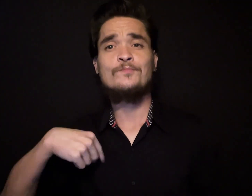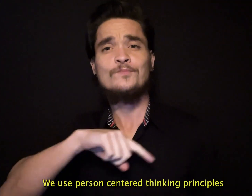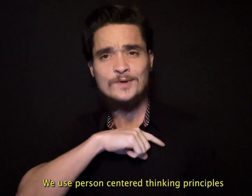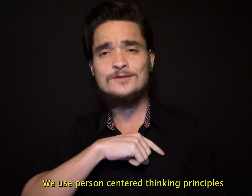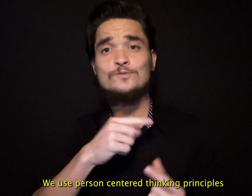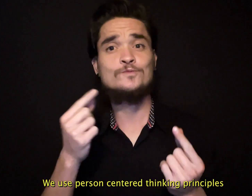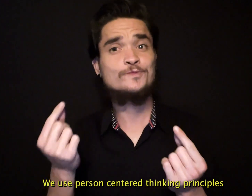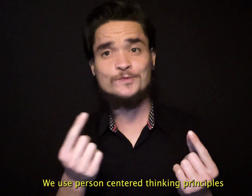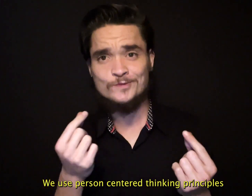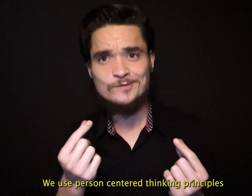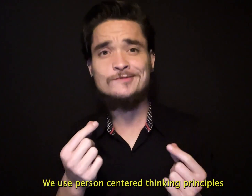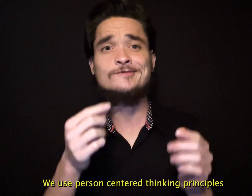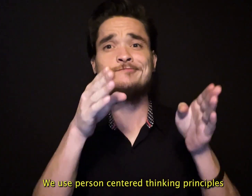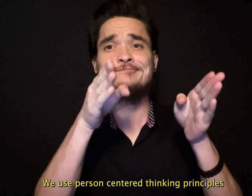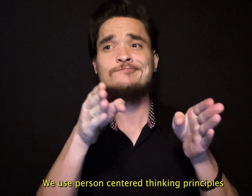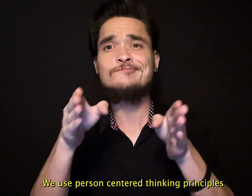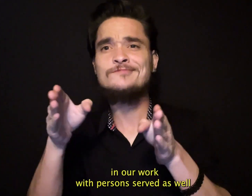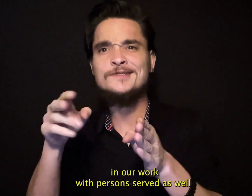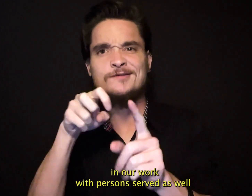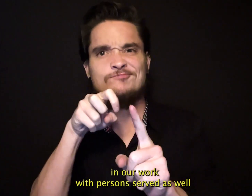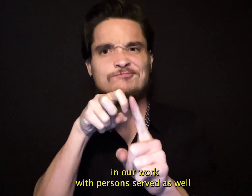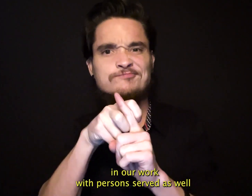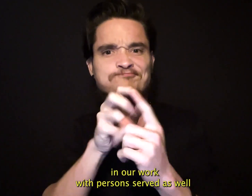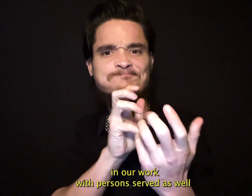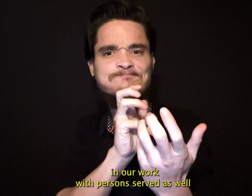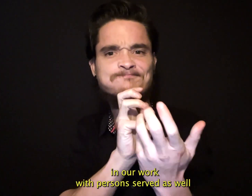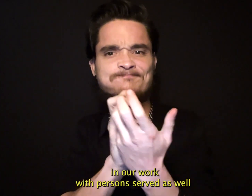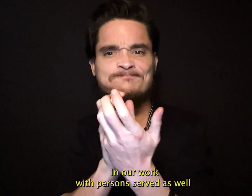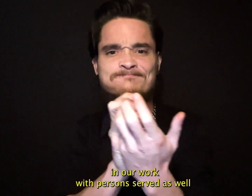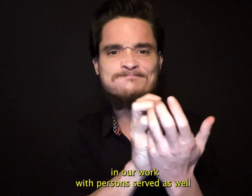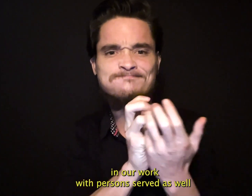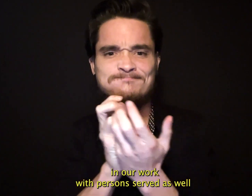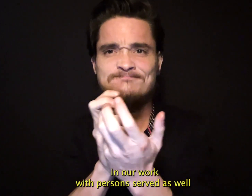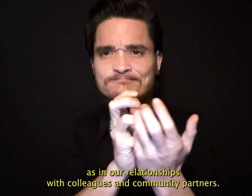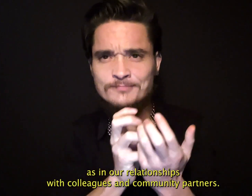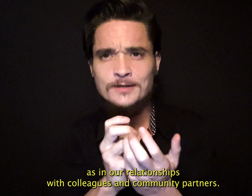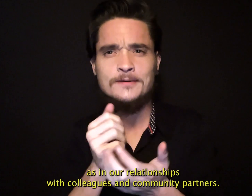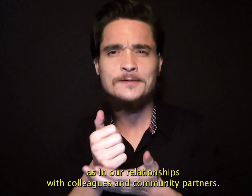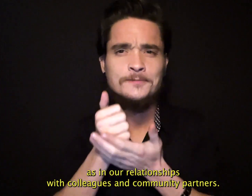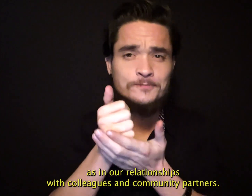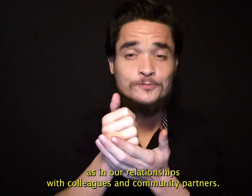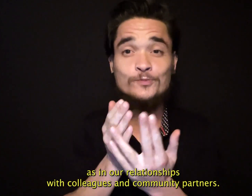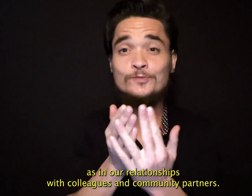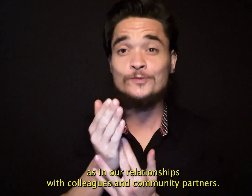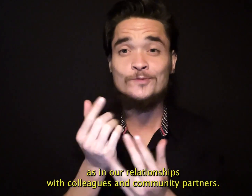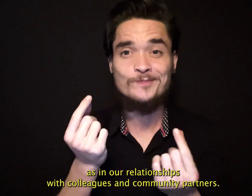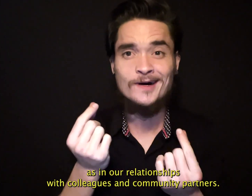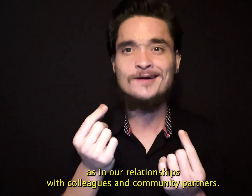We use person-centered thinking principles in our work with persons served as well as in our relationships with colleagues and